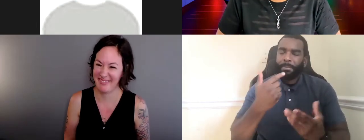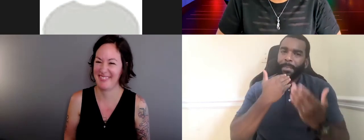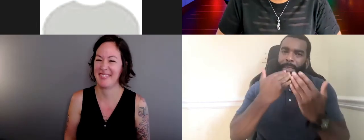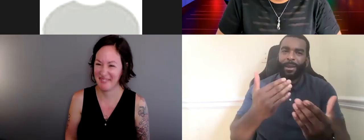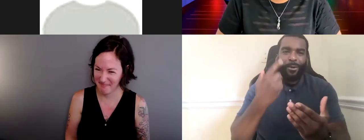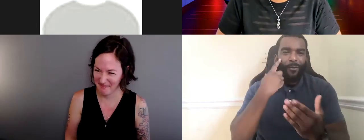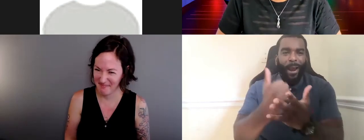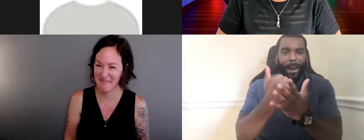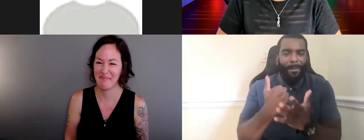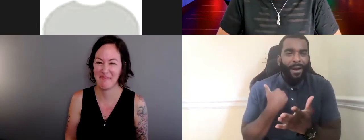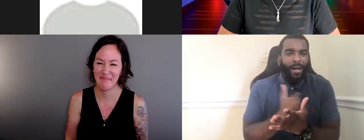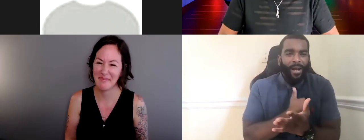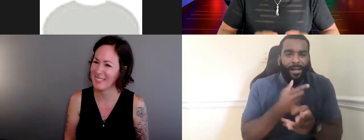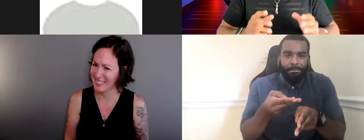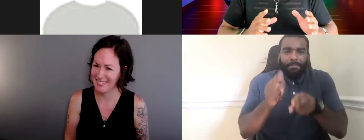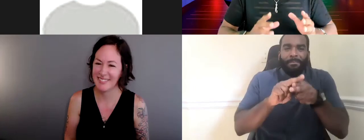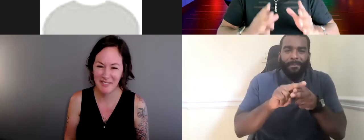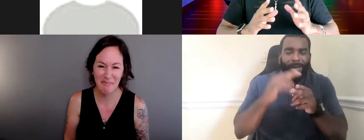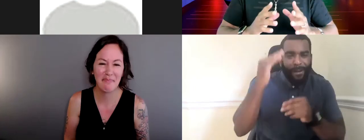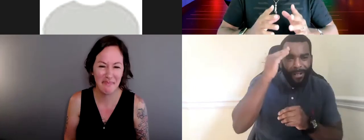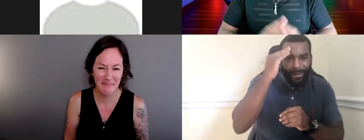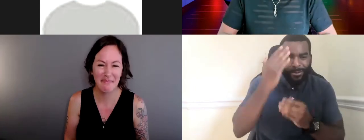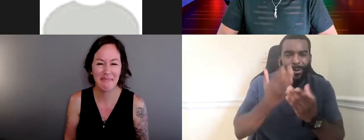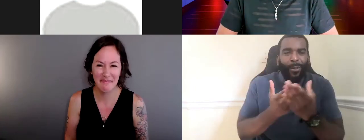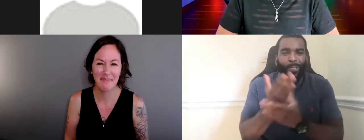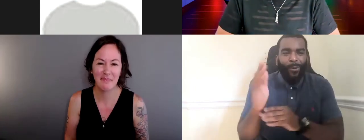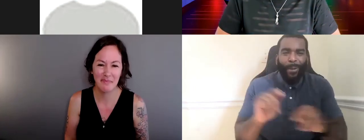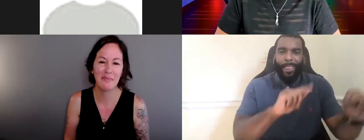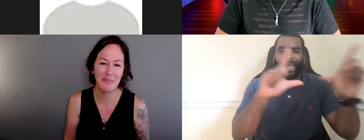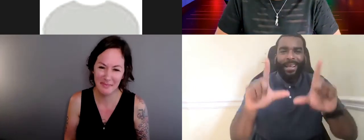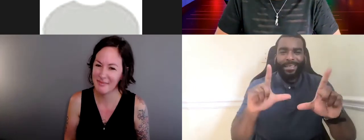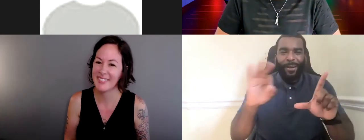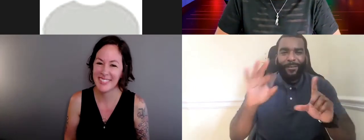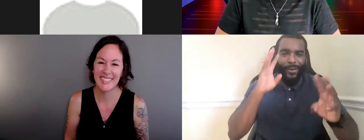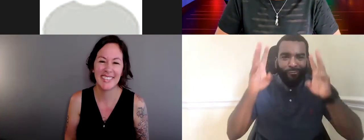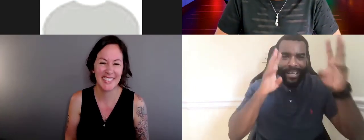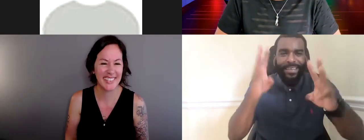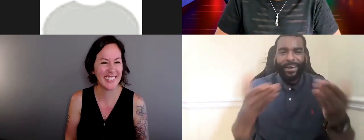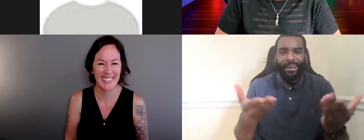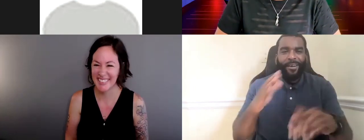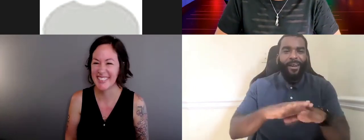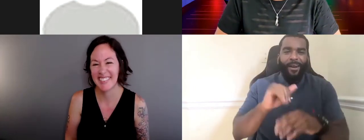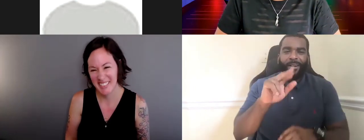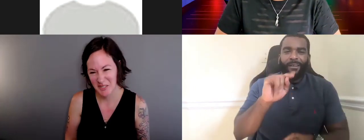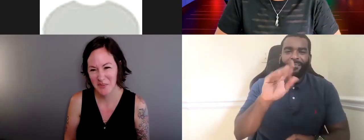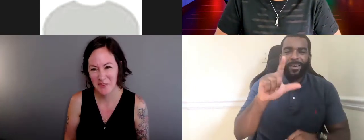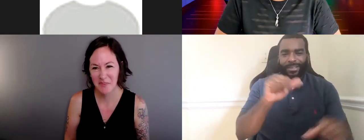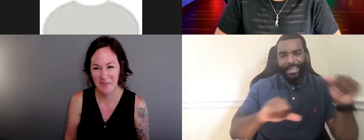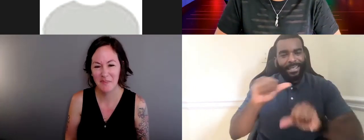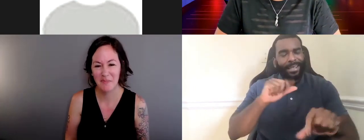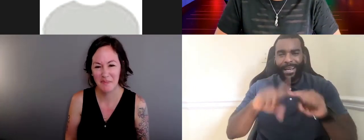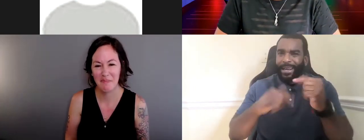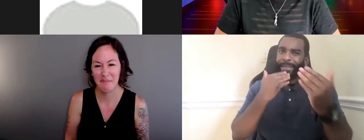helping us gain knowledge through the lens of creativity here on Artful Science. I can't thank you enough.